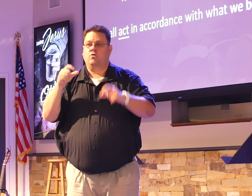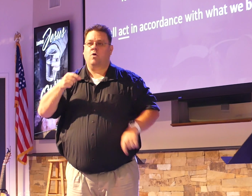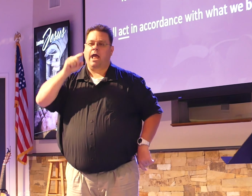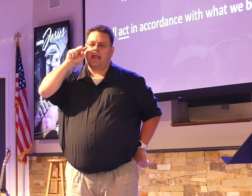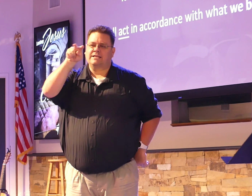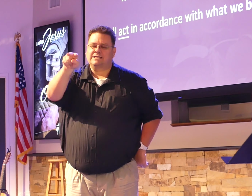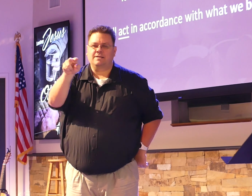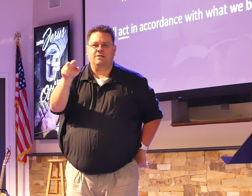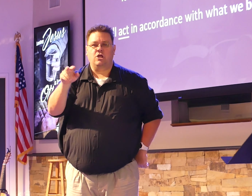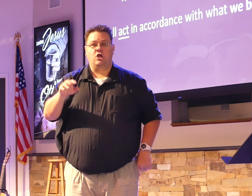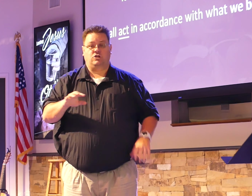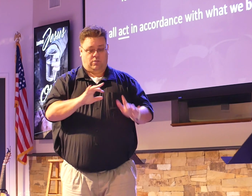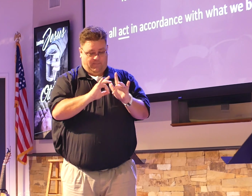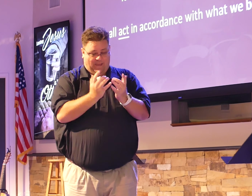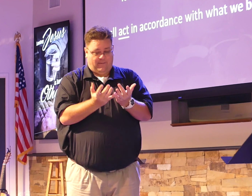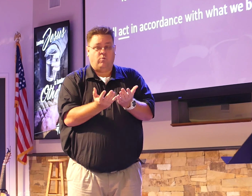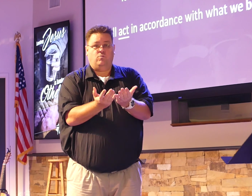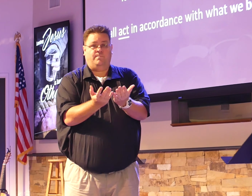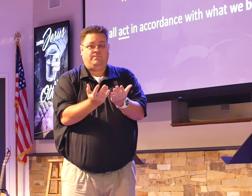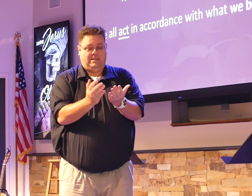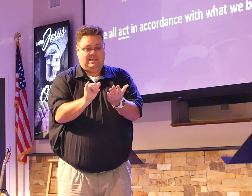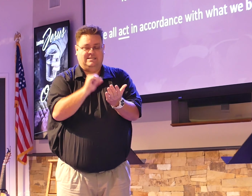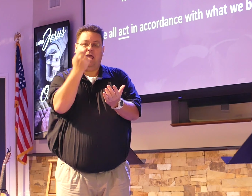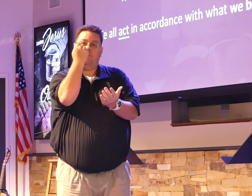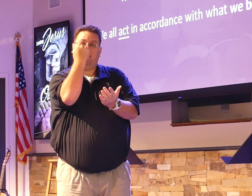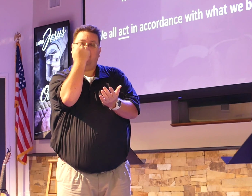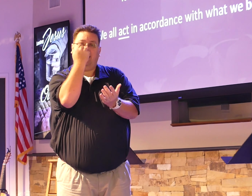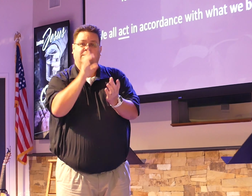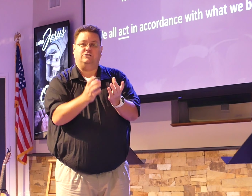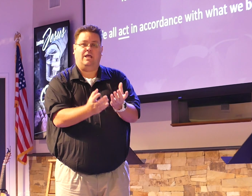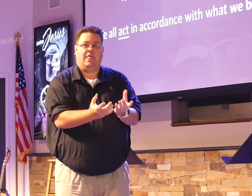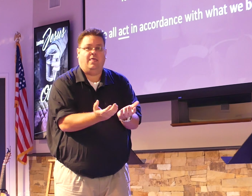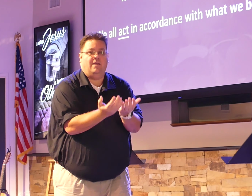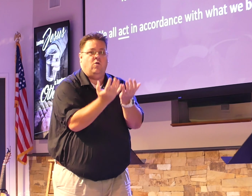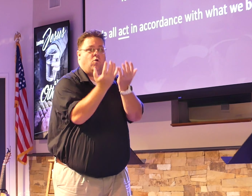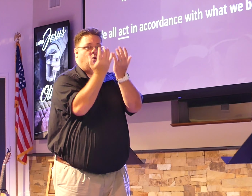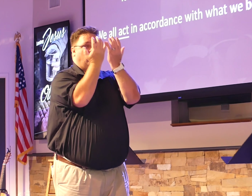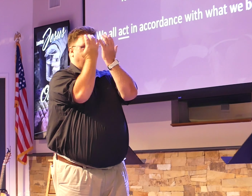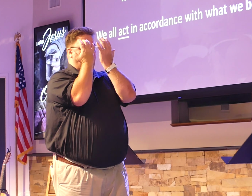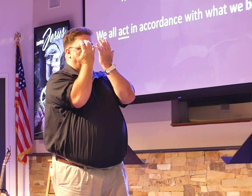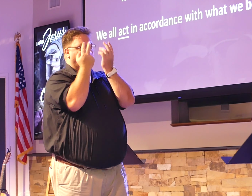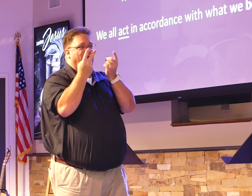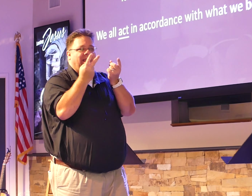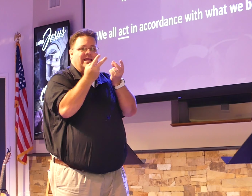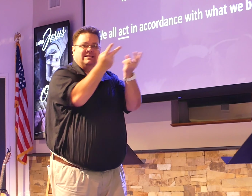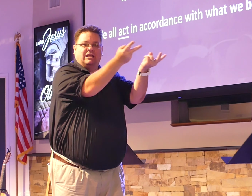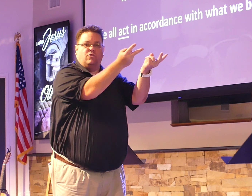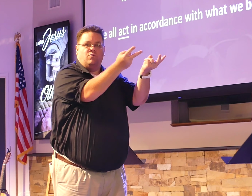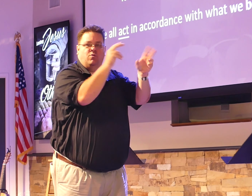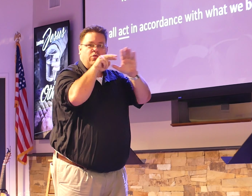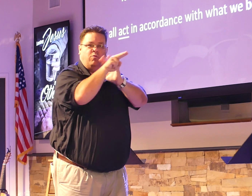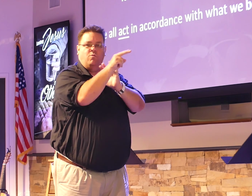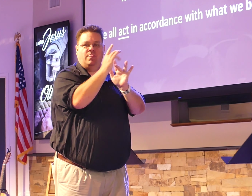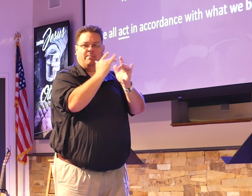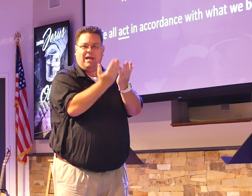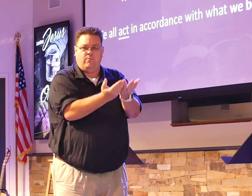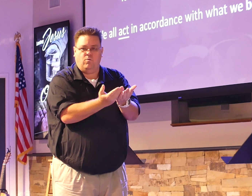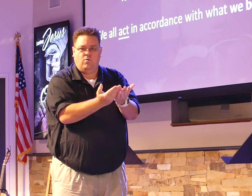you look at everything through the lens of what God says. So when you hear something on the news, you look at it through the lens of God's Word. When you hear something